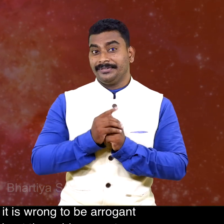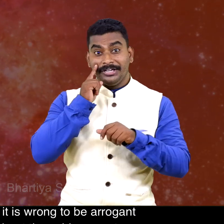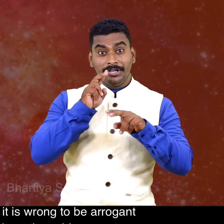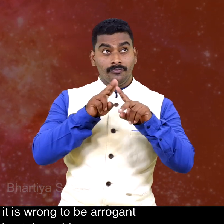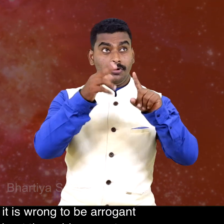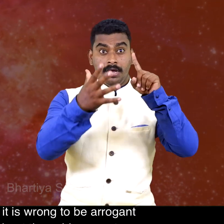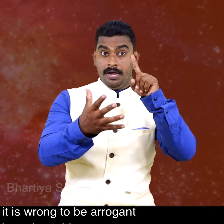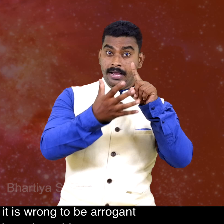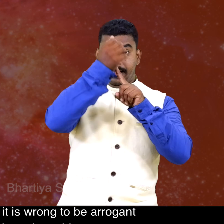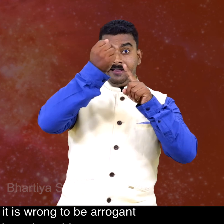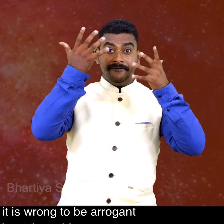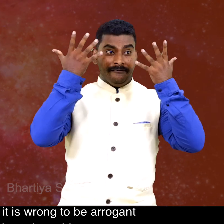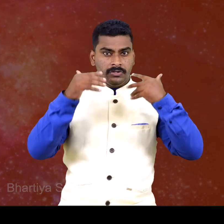arrogant about the achievement.